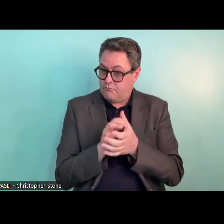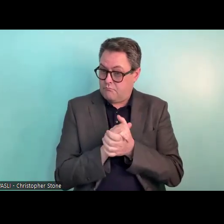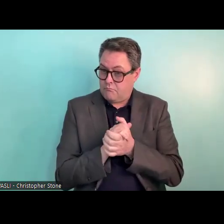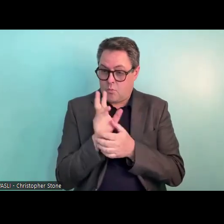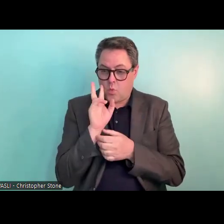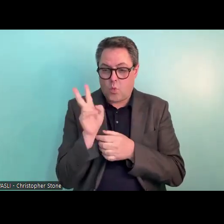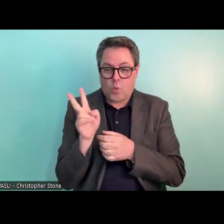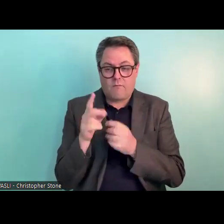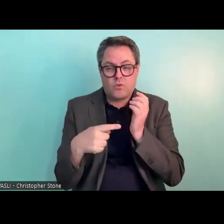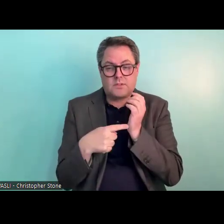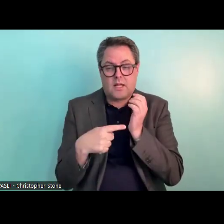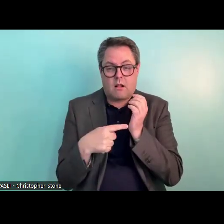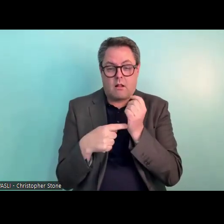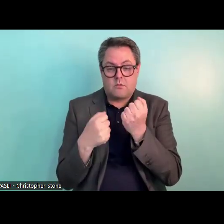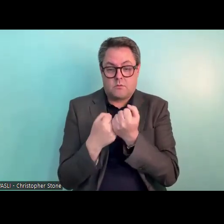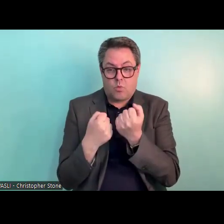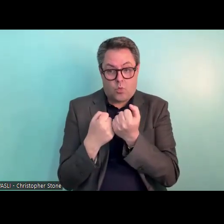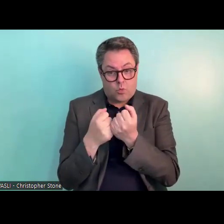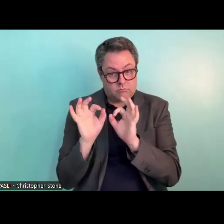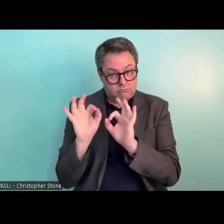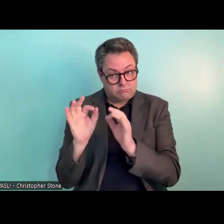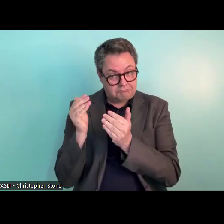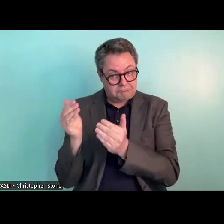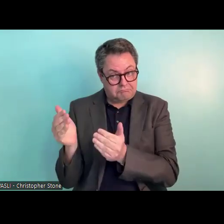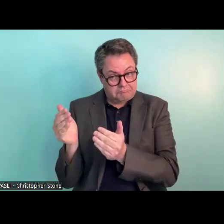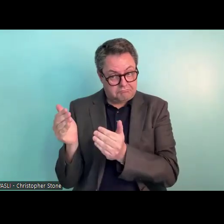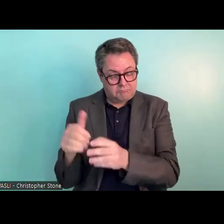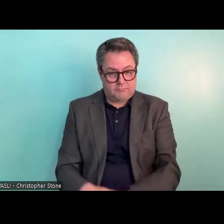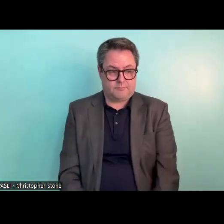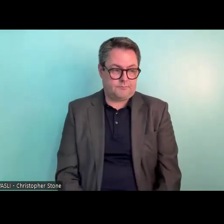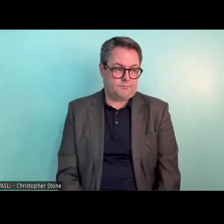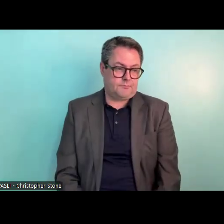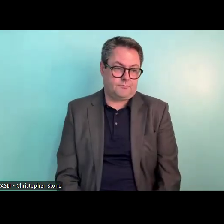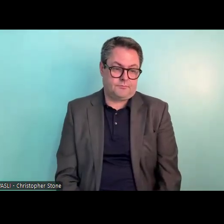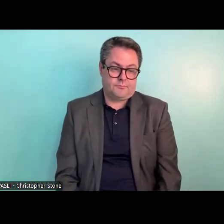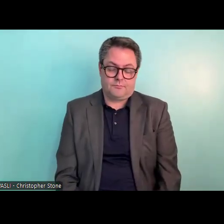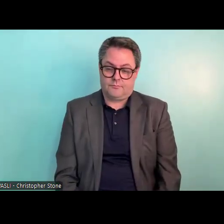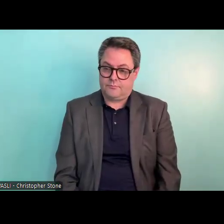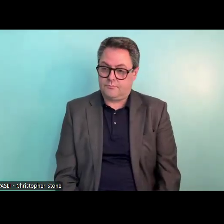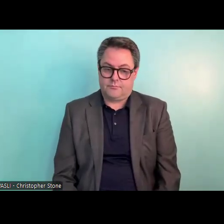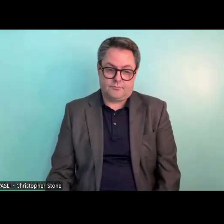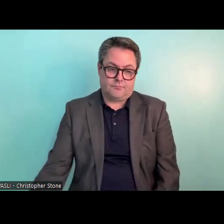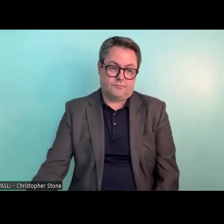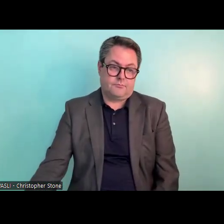Is the form good to go? I'm just looking for a thumbs up from somebody in technical support.